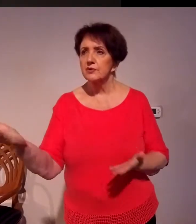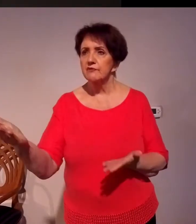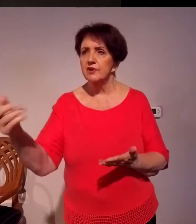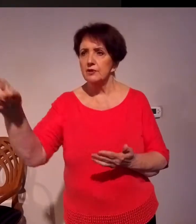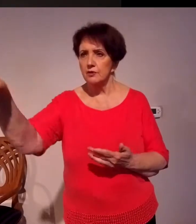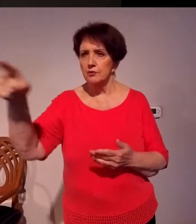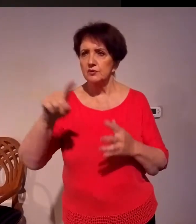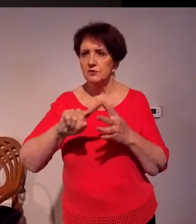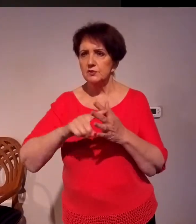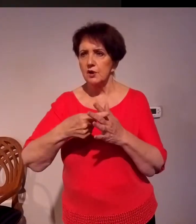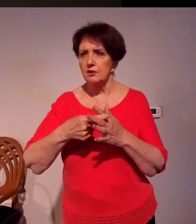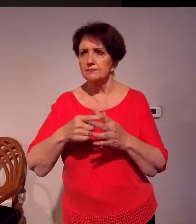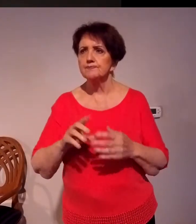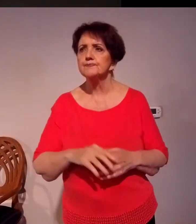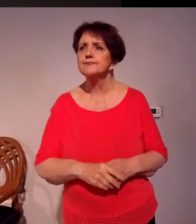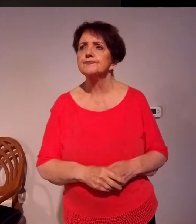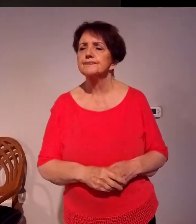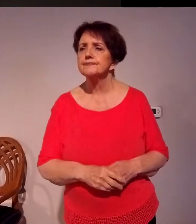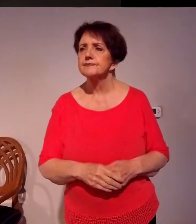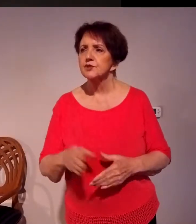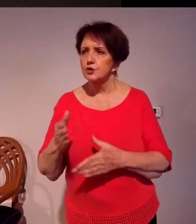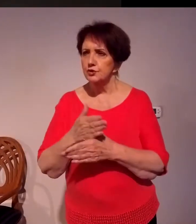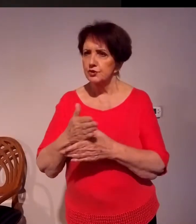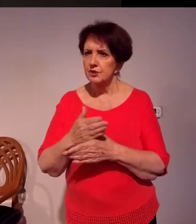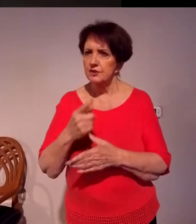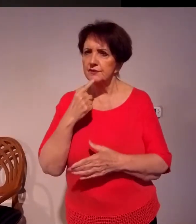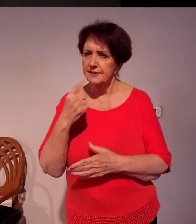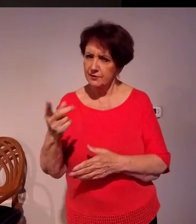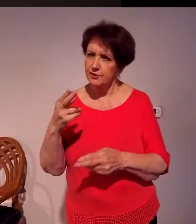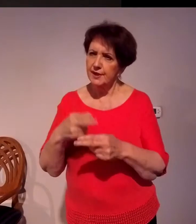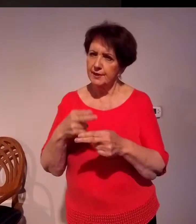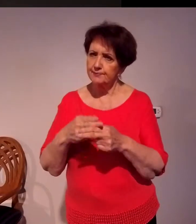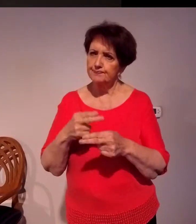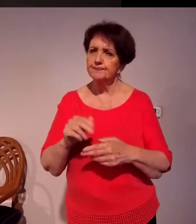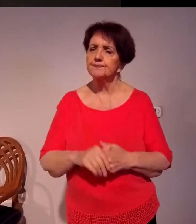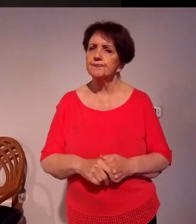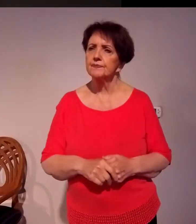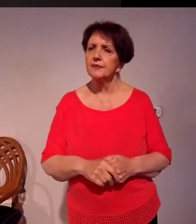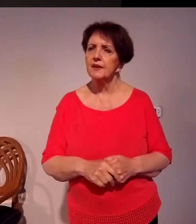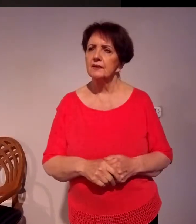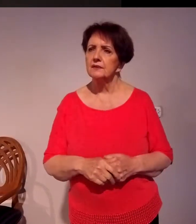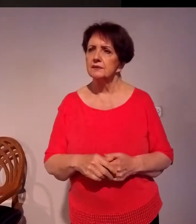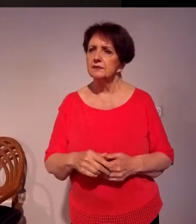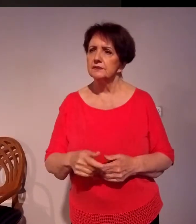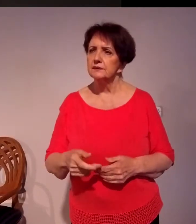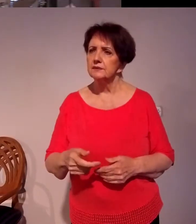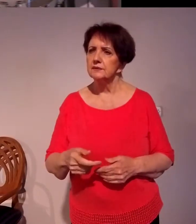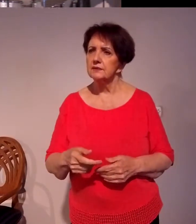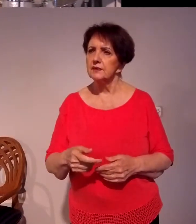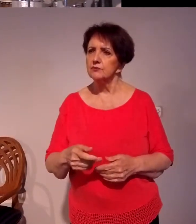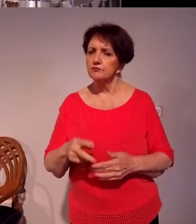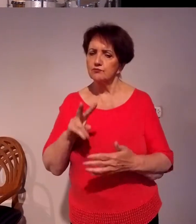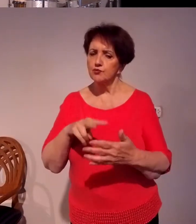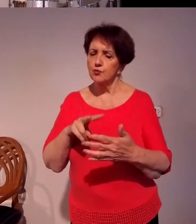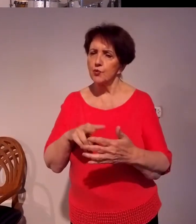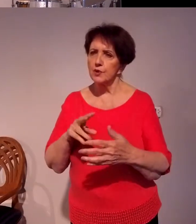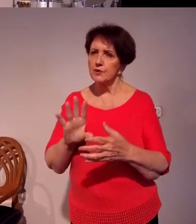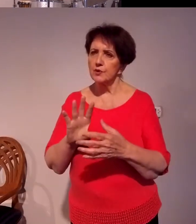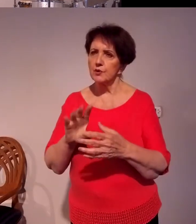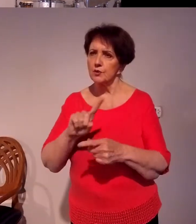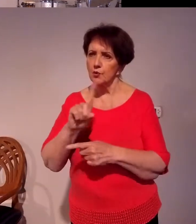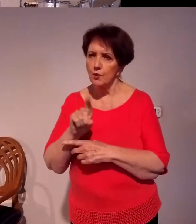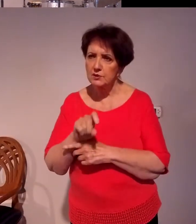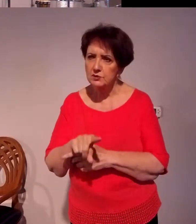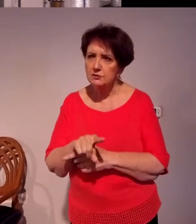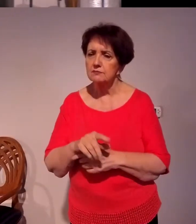start right over here. So as you share, please say your name. Tell us the question you're answering and what you wrote